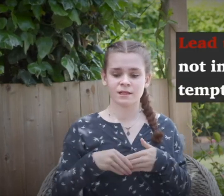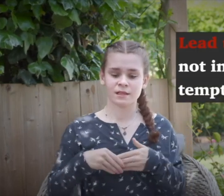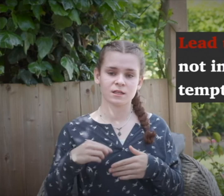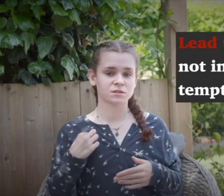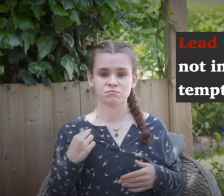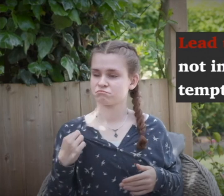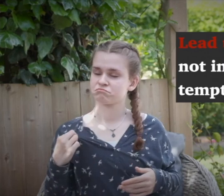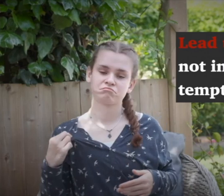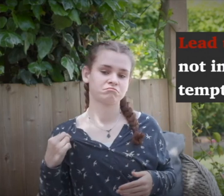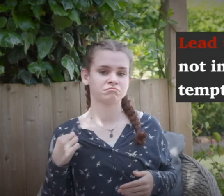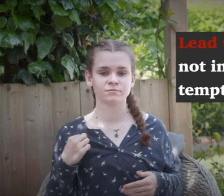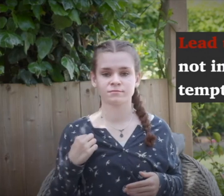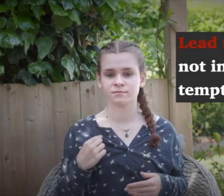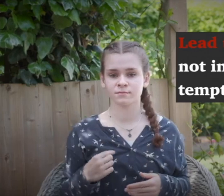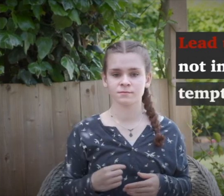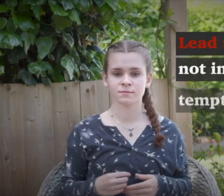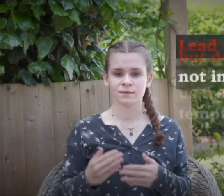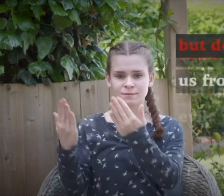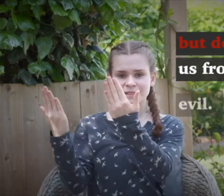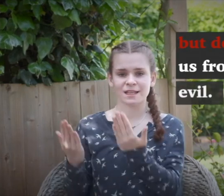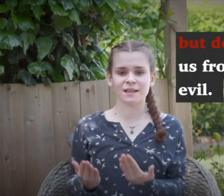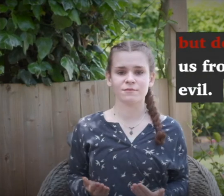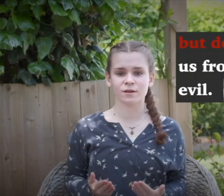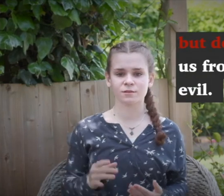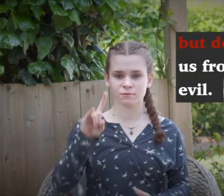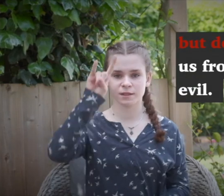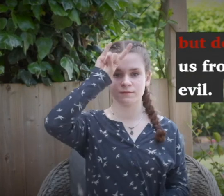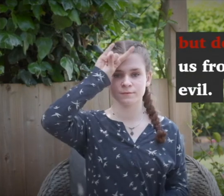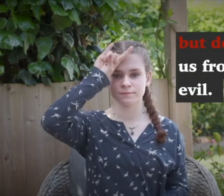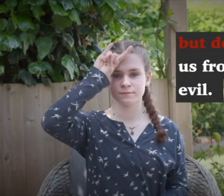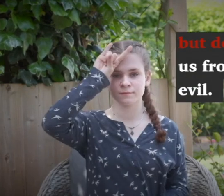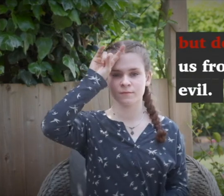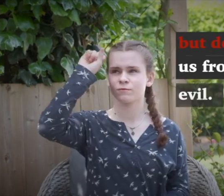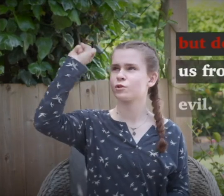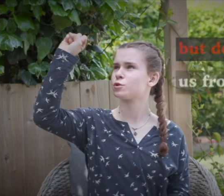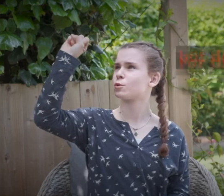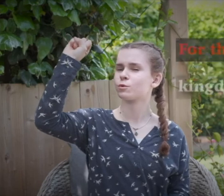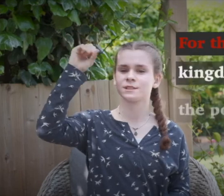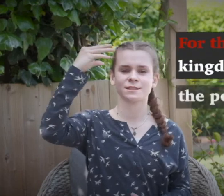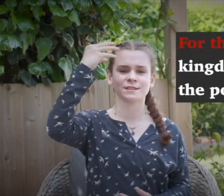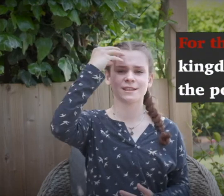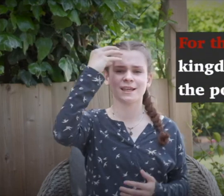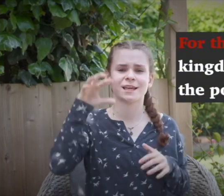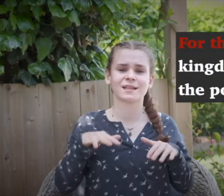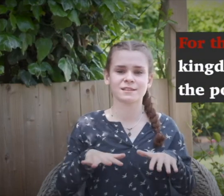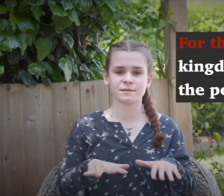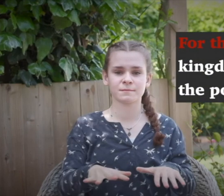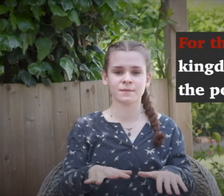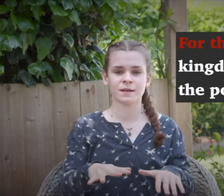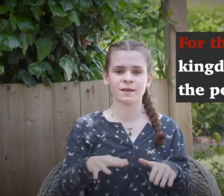Lead us not into temptation, but deliver us from evil. For the kingdom, the